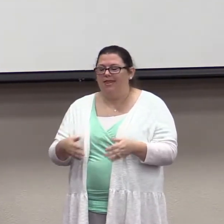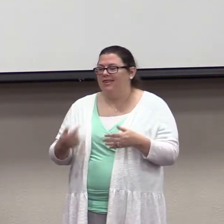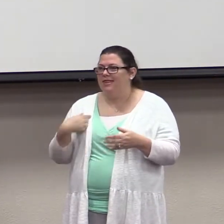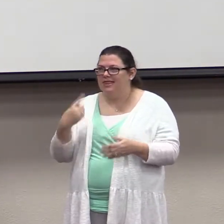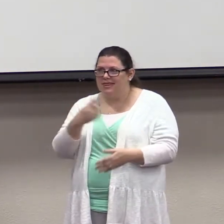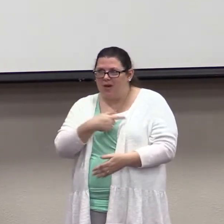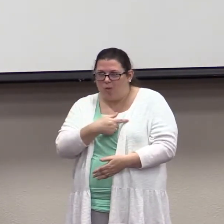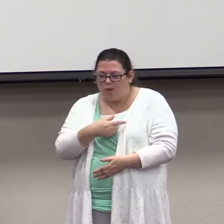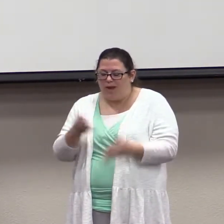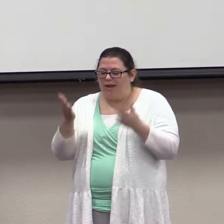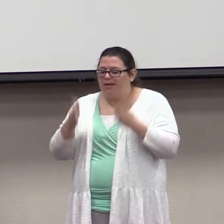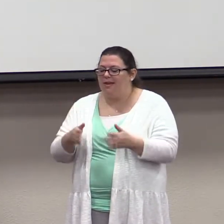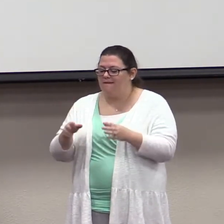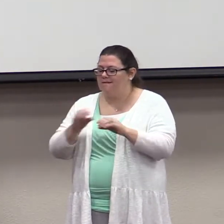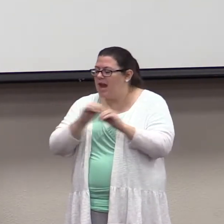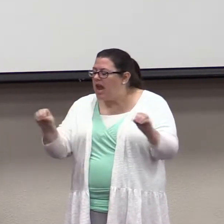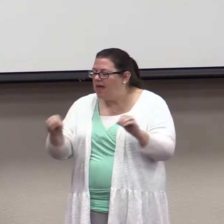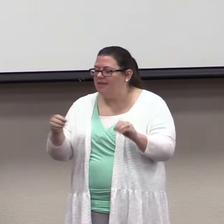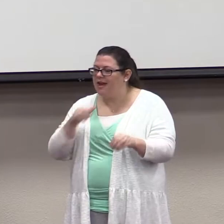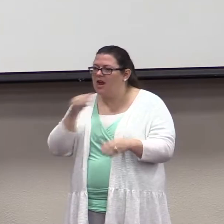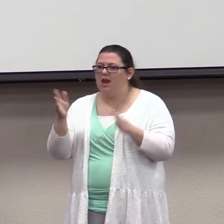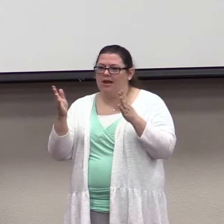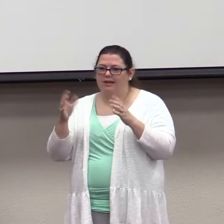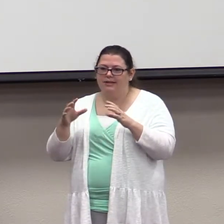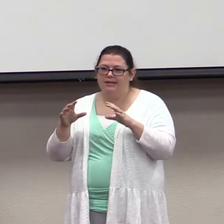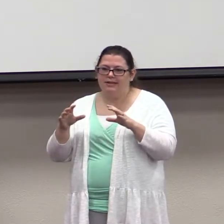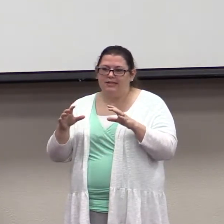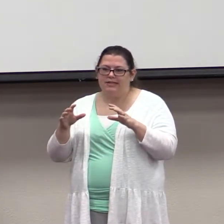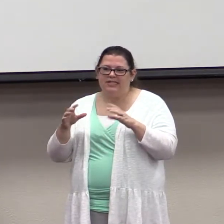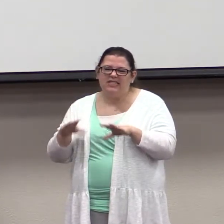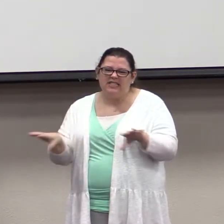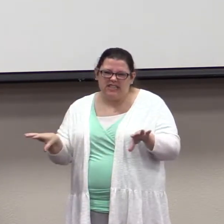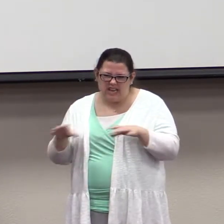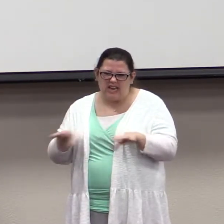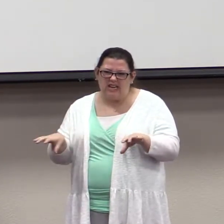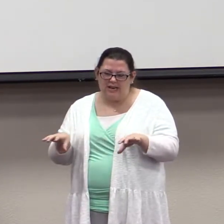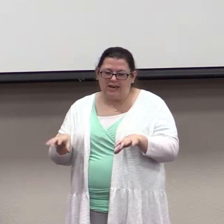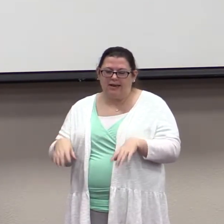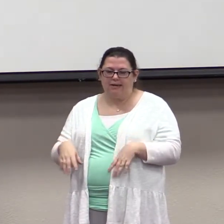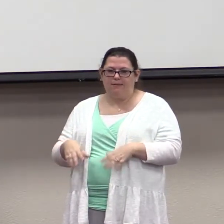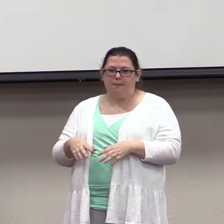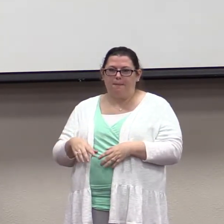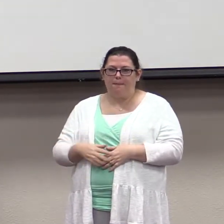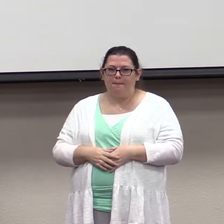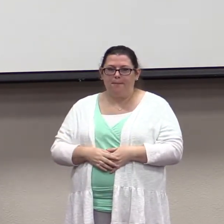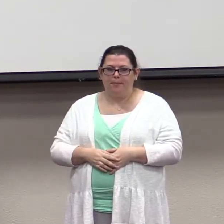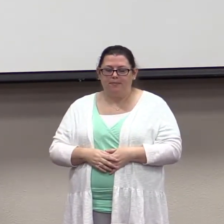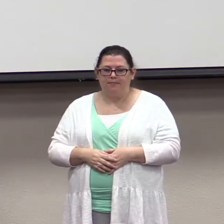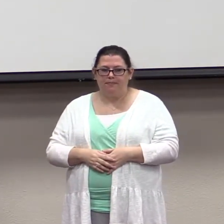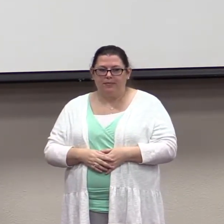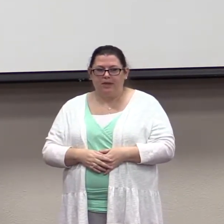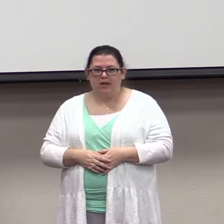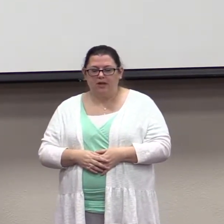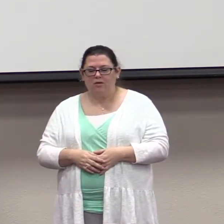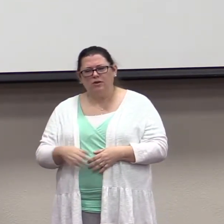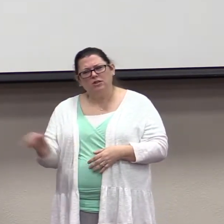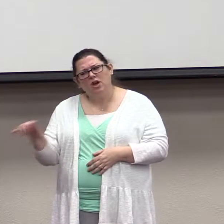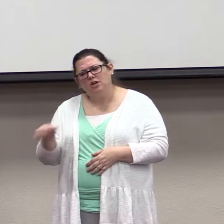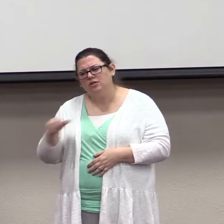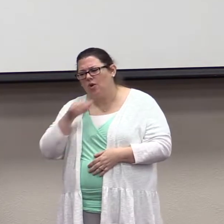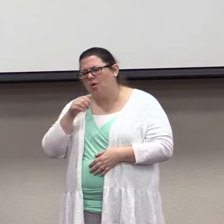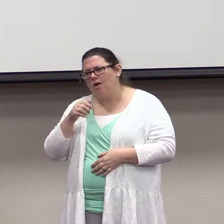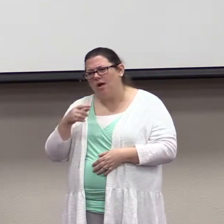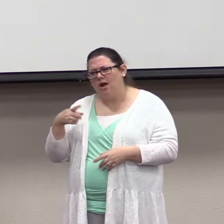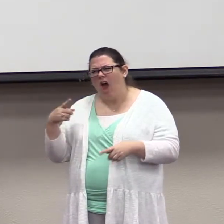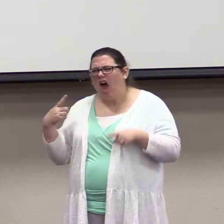Now, in addition to being uncompromising in what he did to fulfill the Lord's directives, he was also uncompromising in how he spoke the